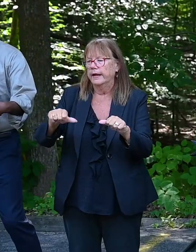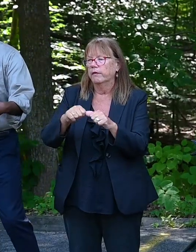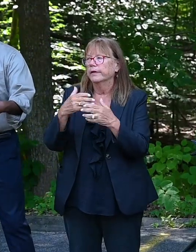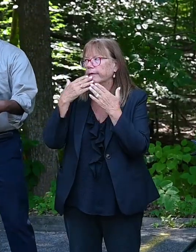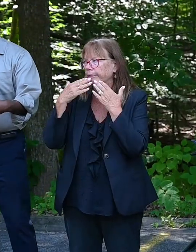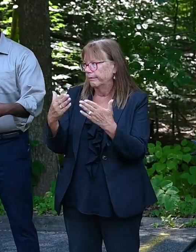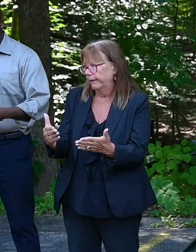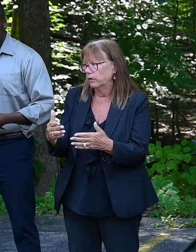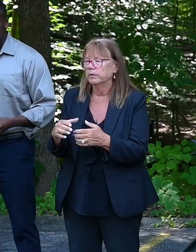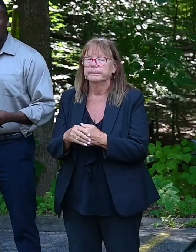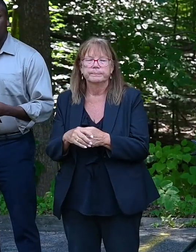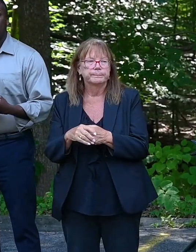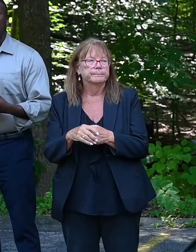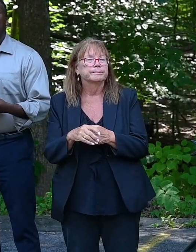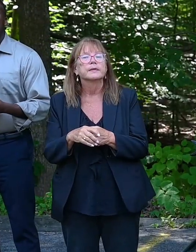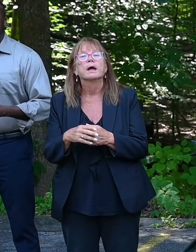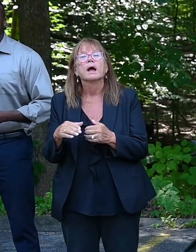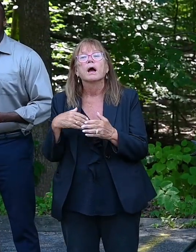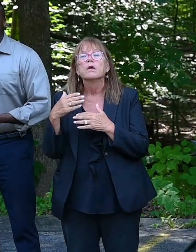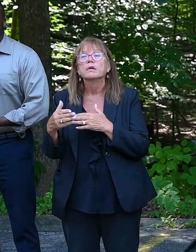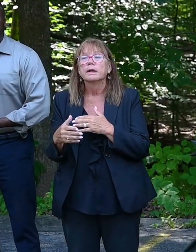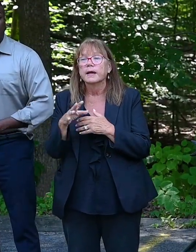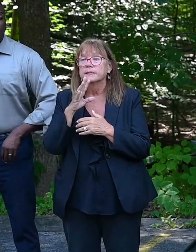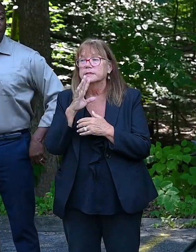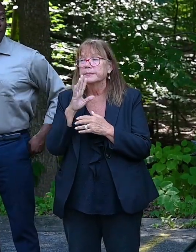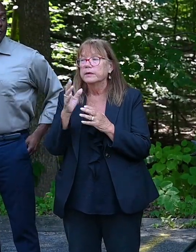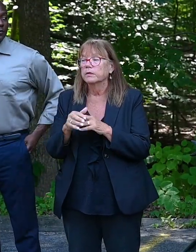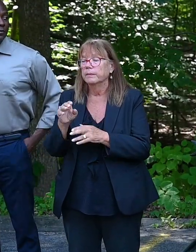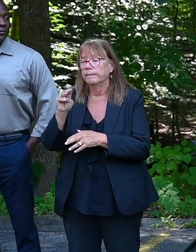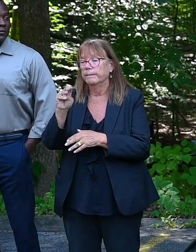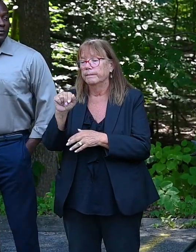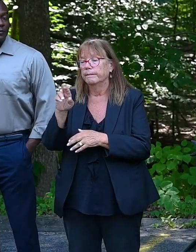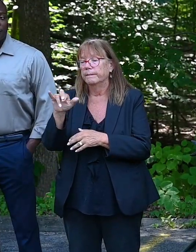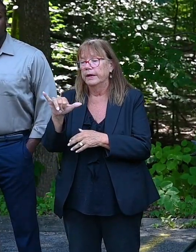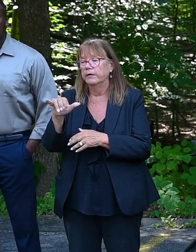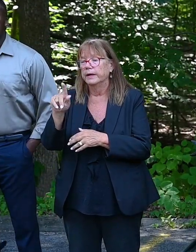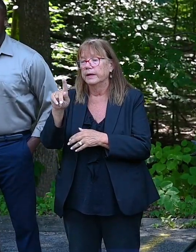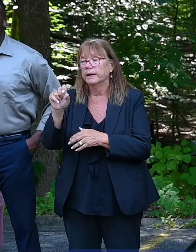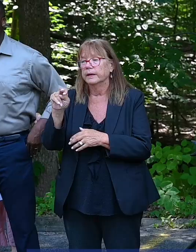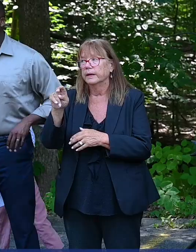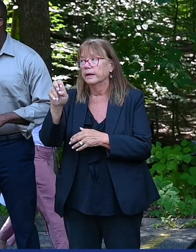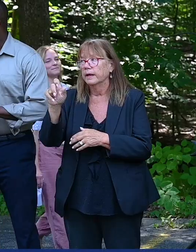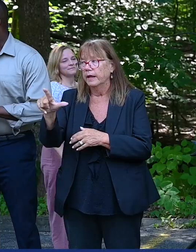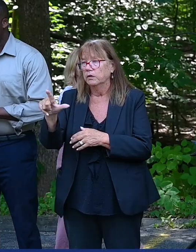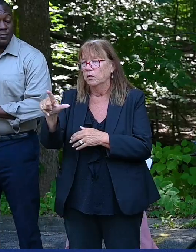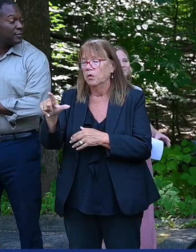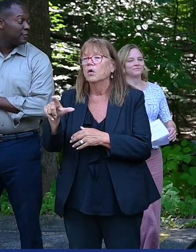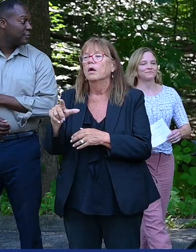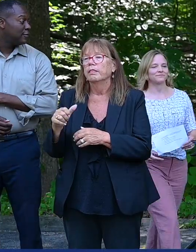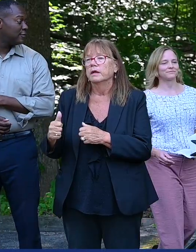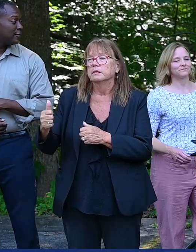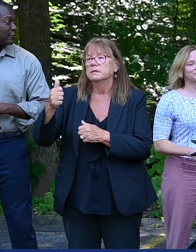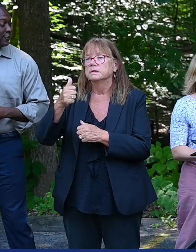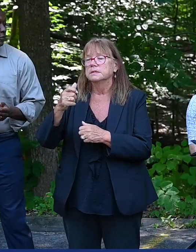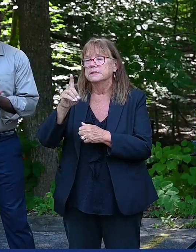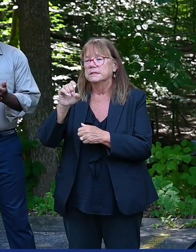Thank you, Dr. Ball. Our next speaker will be Mary Kendall, the Deputy Director of Planning and Zoning.